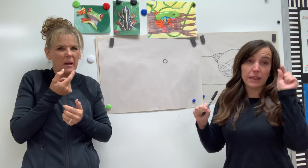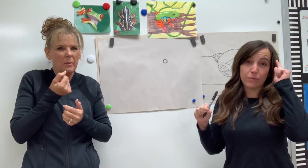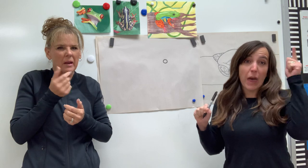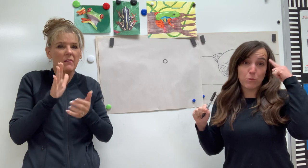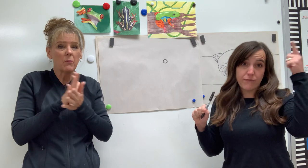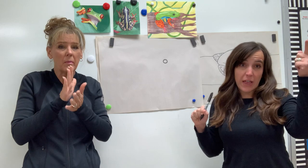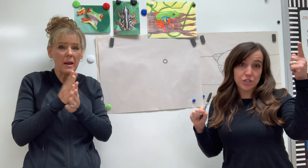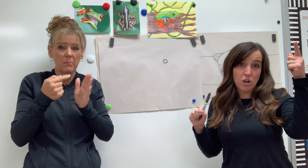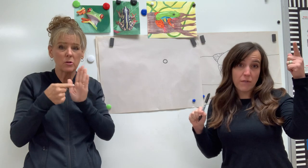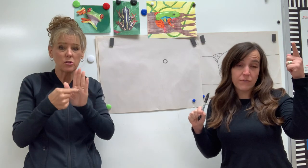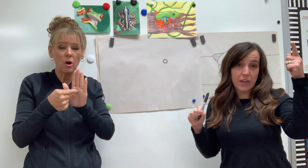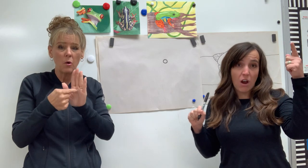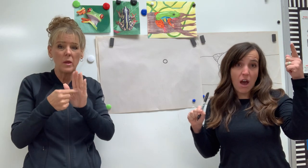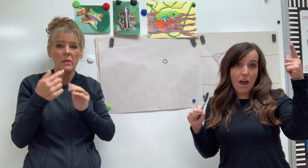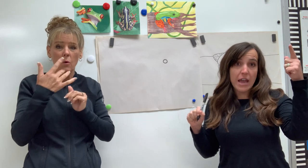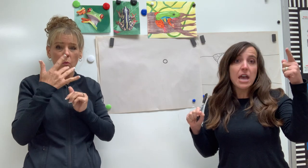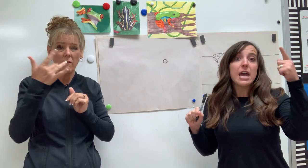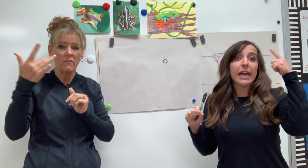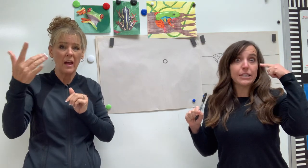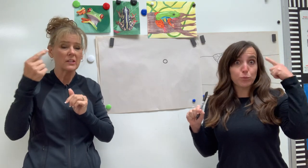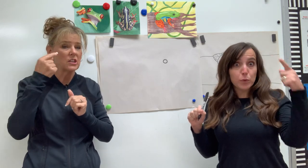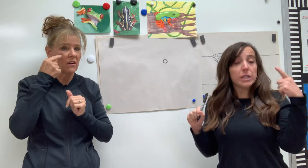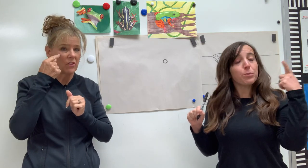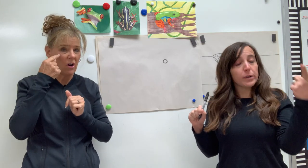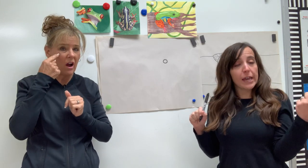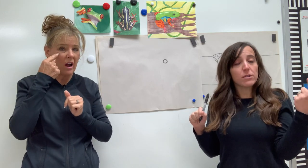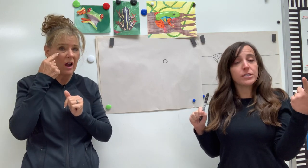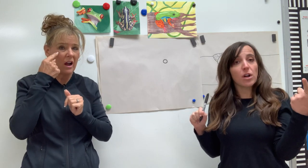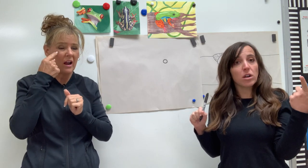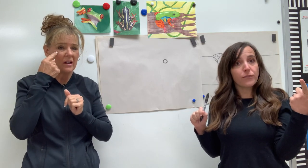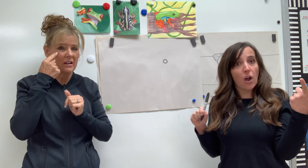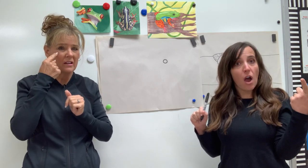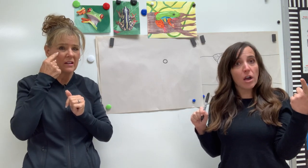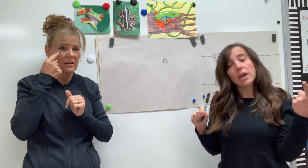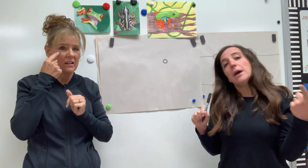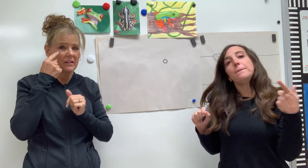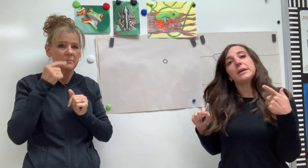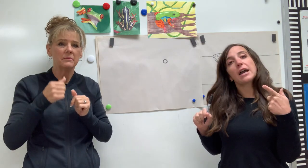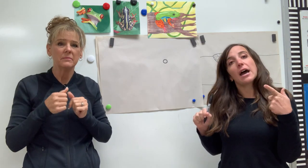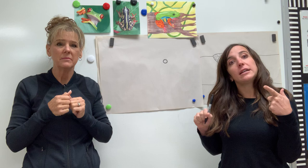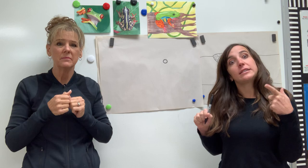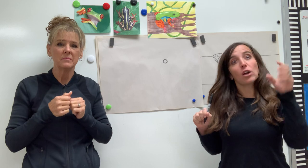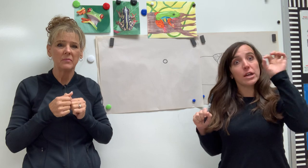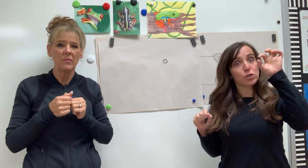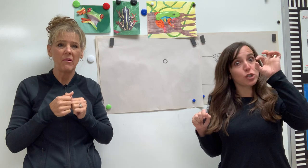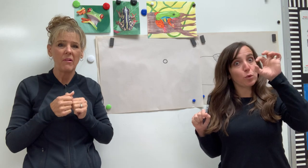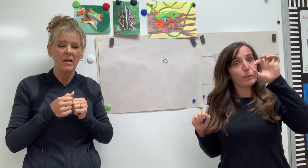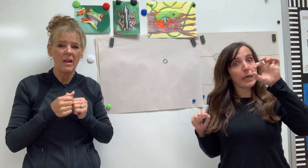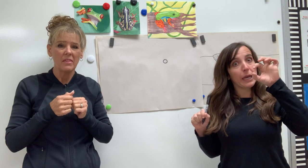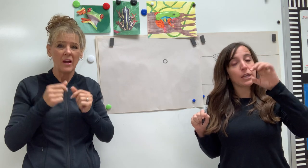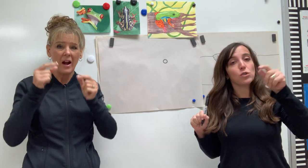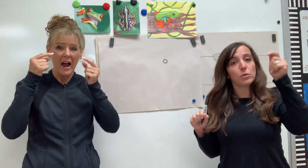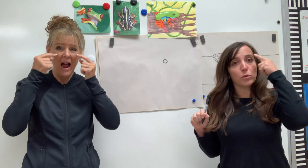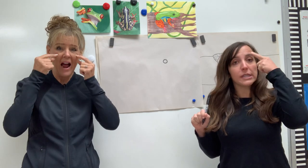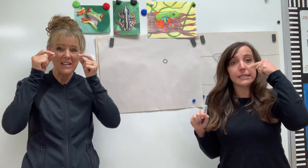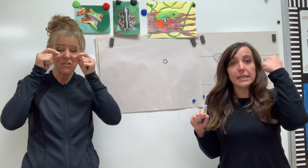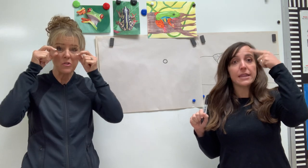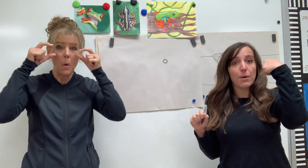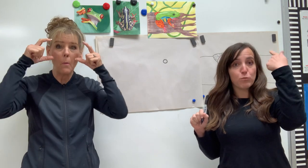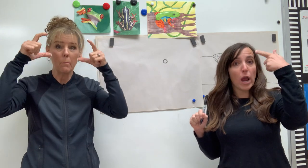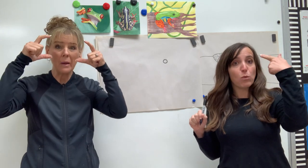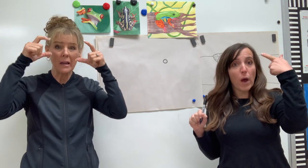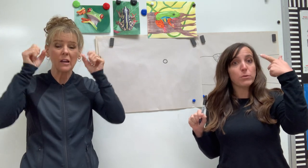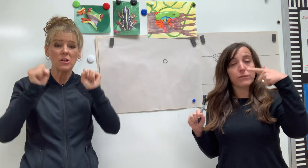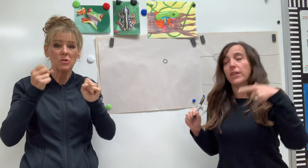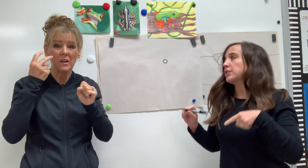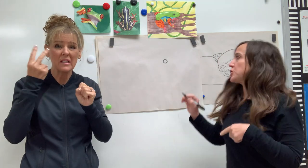showing that reflection off of their eye. It's really pronounced on a frog because their eyes are so big and you can really see